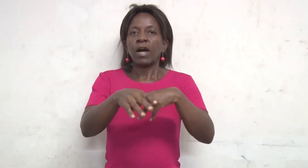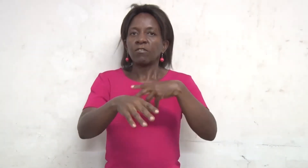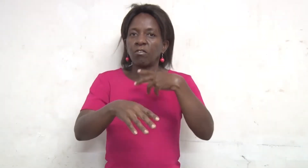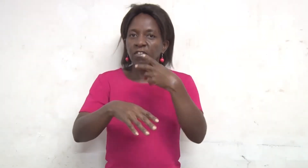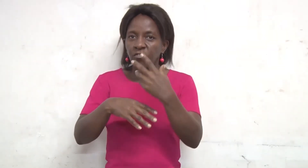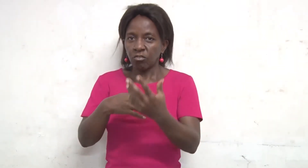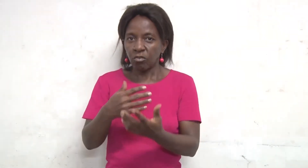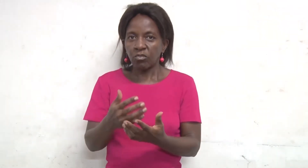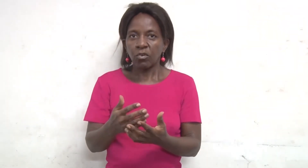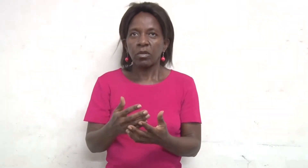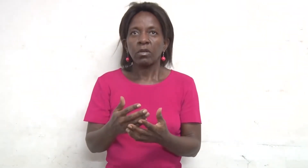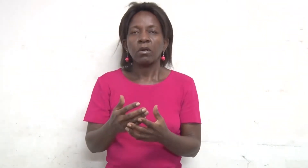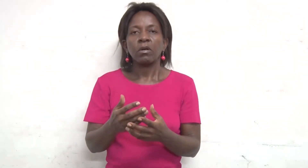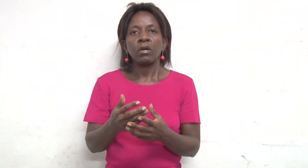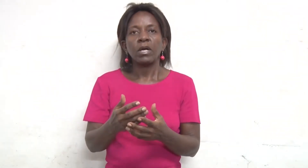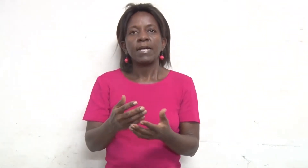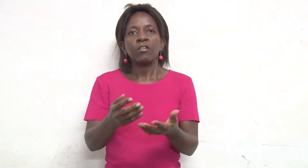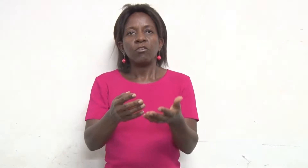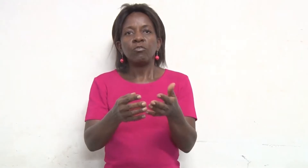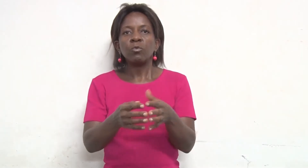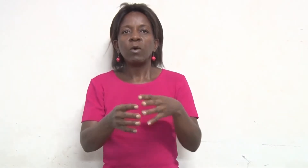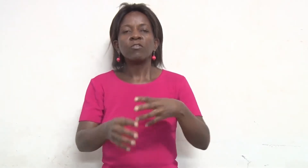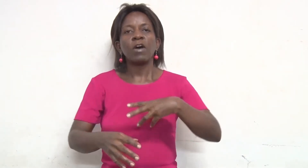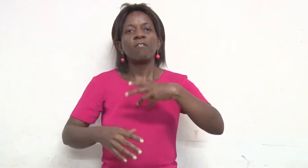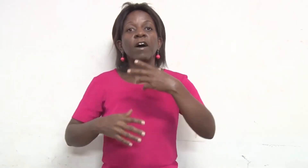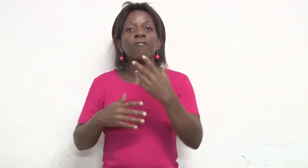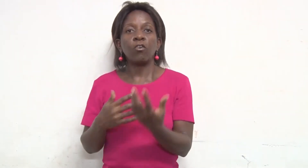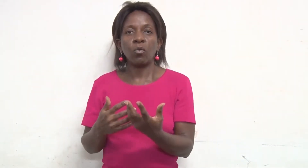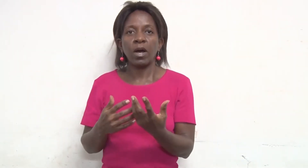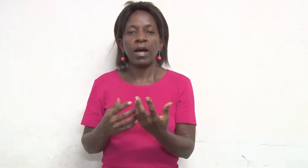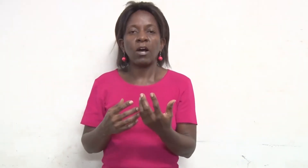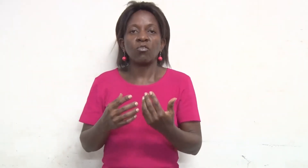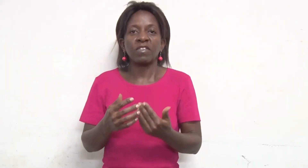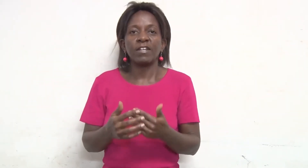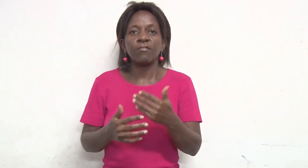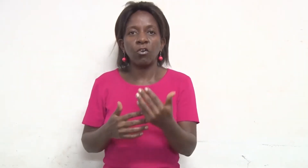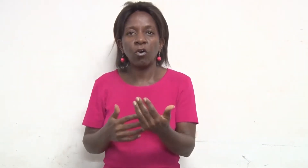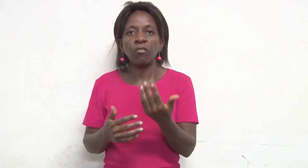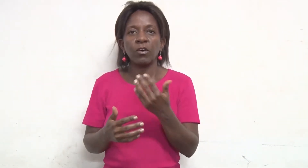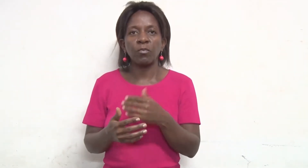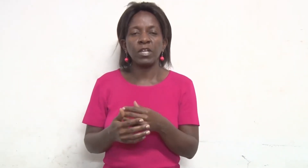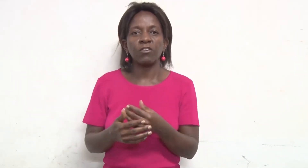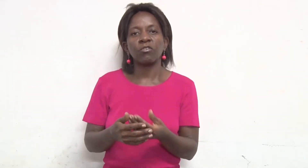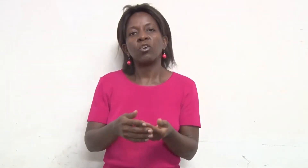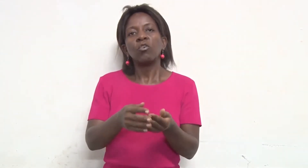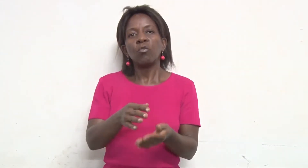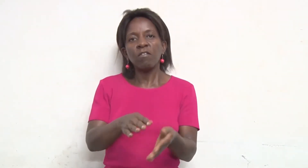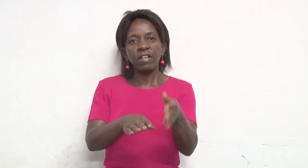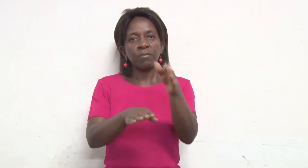as conversation goes on, you will want to have a flow, a constant flow of the communication. Whoever is